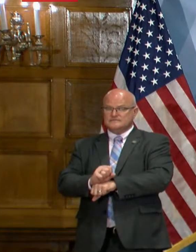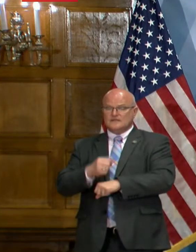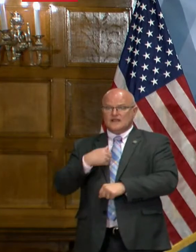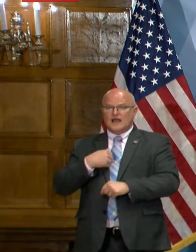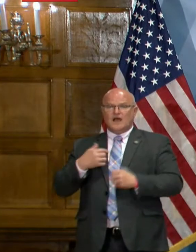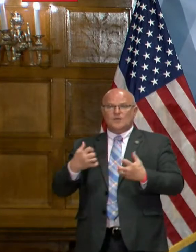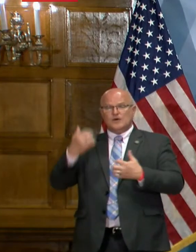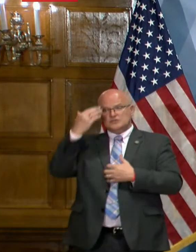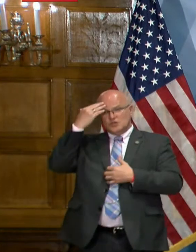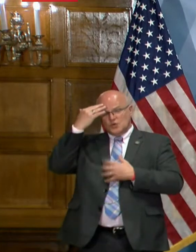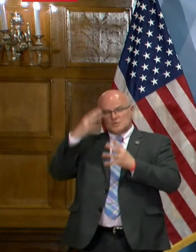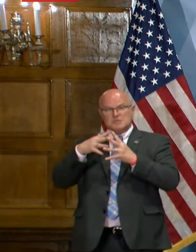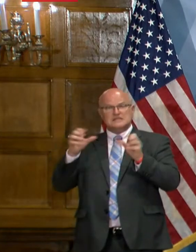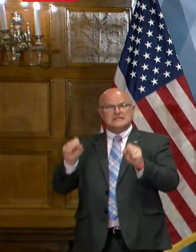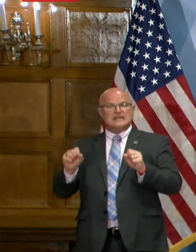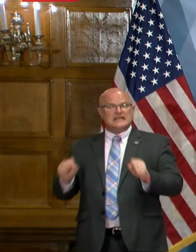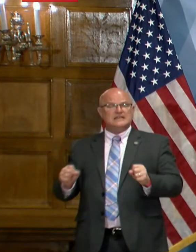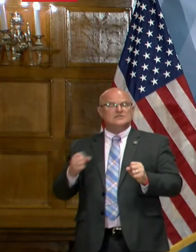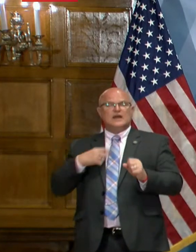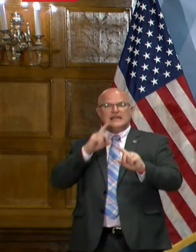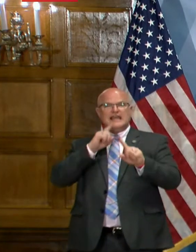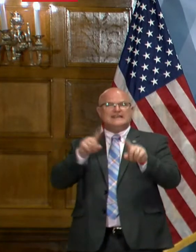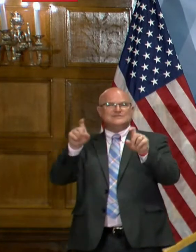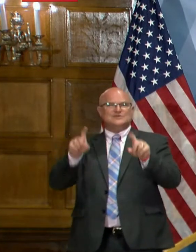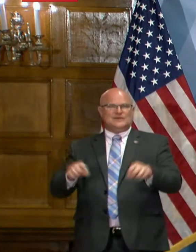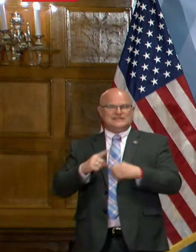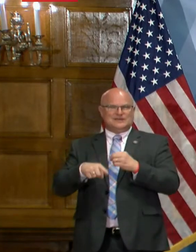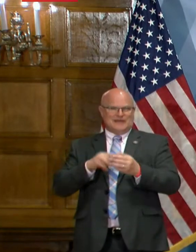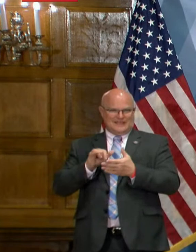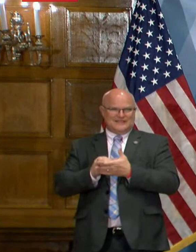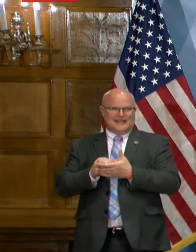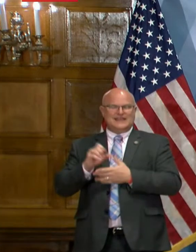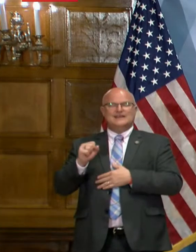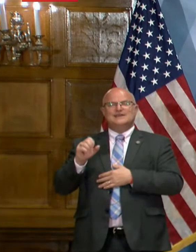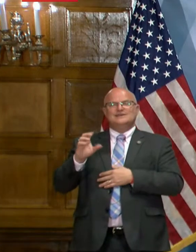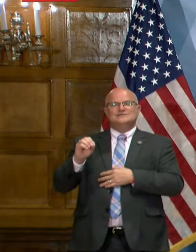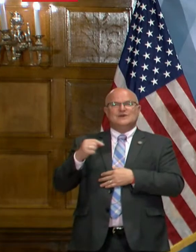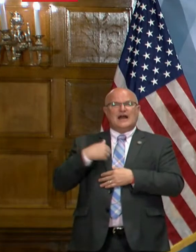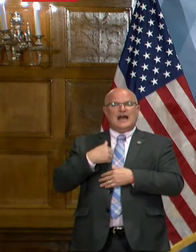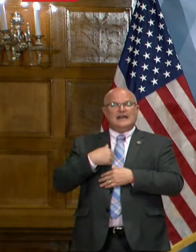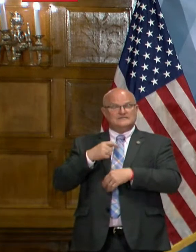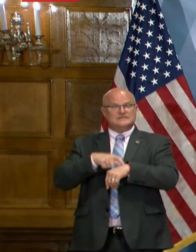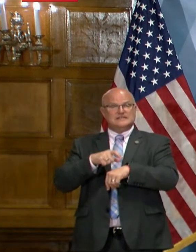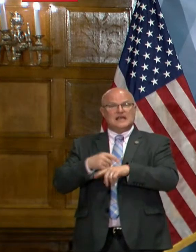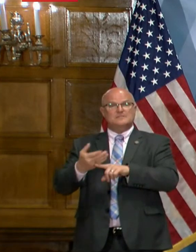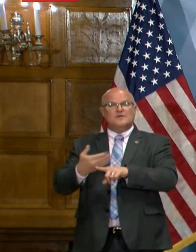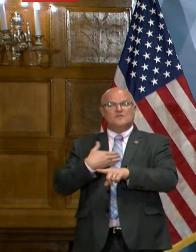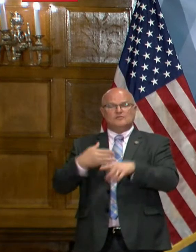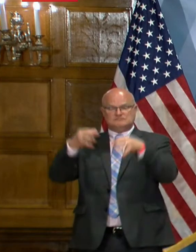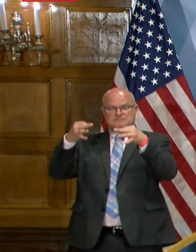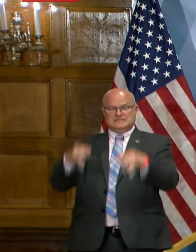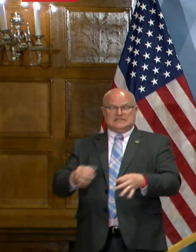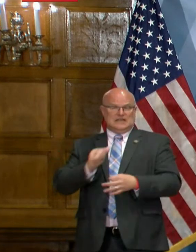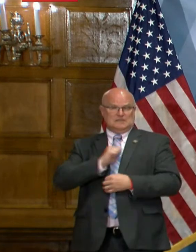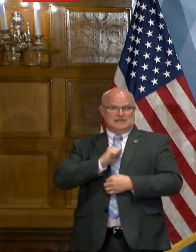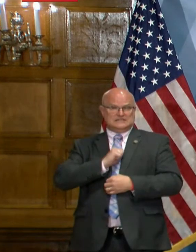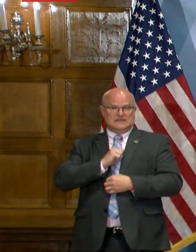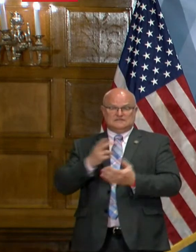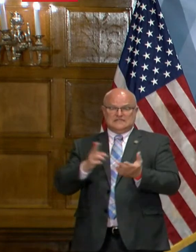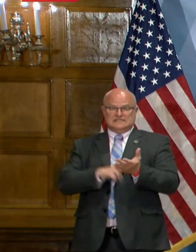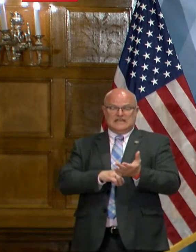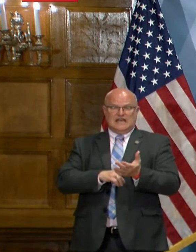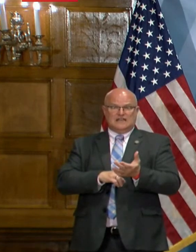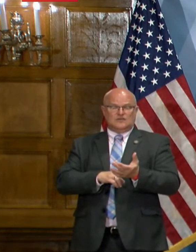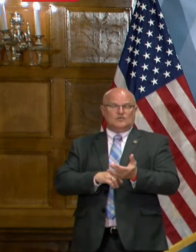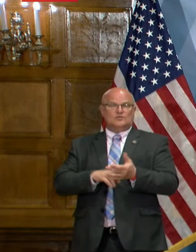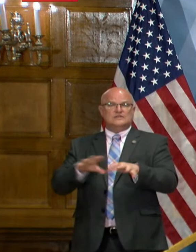want to know as much as I can so I can answer questions in regard to that. So I have some time before I have to make a decision whether to sign it